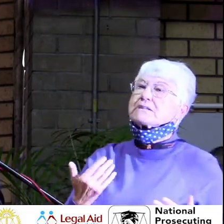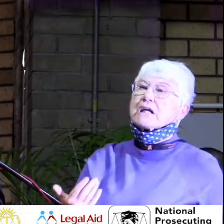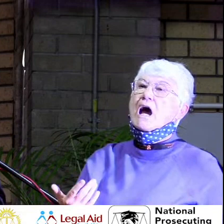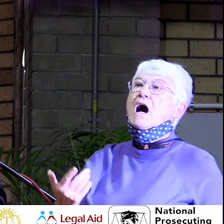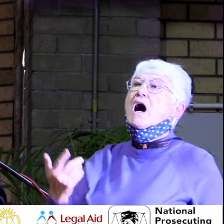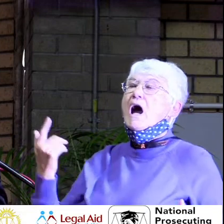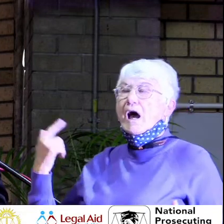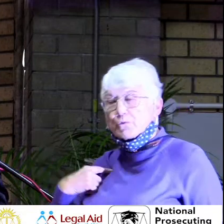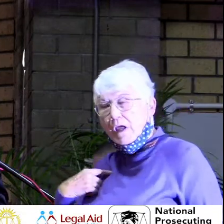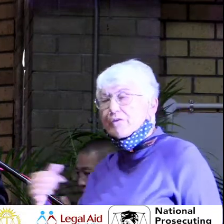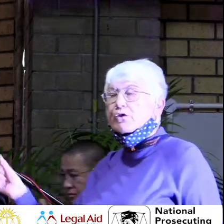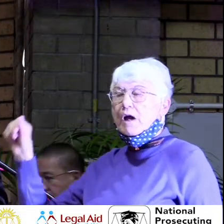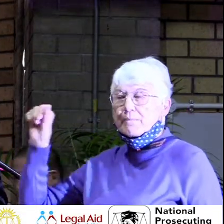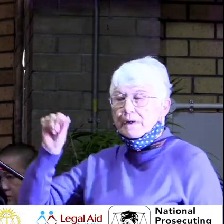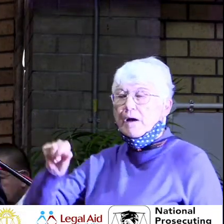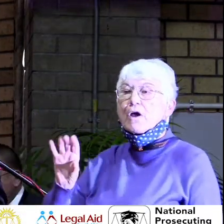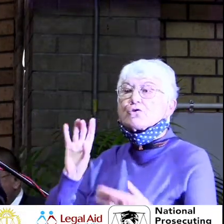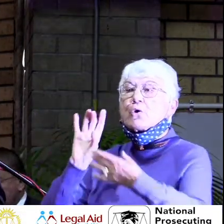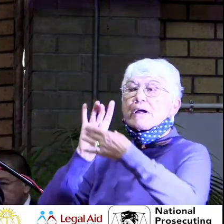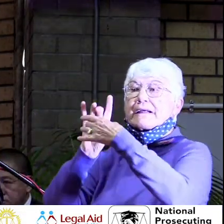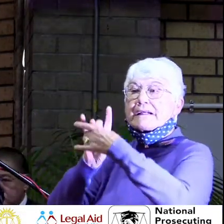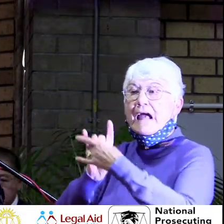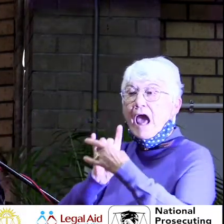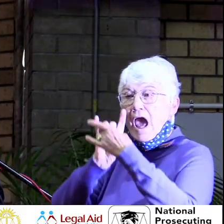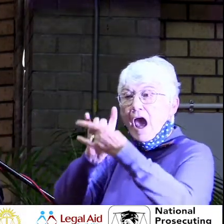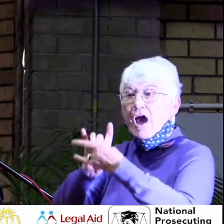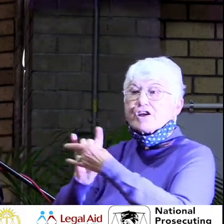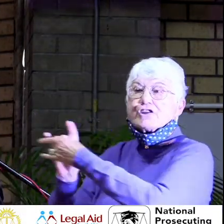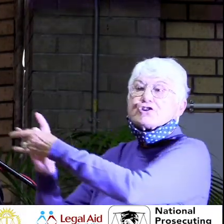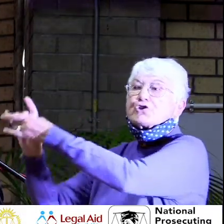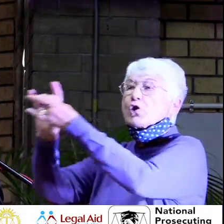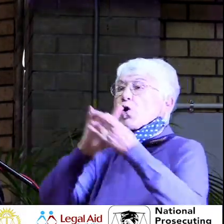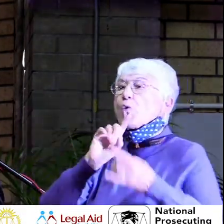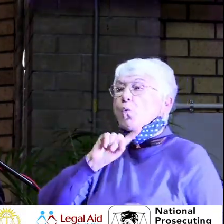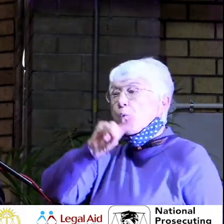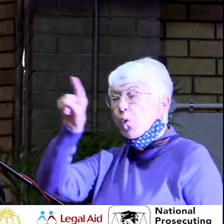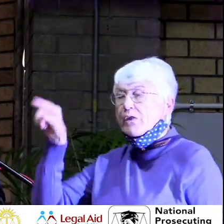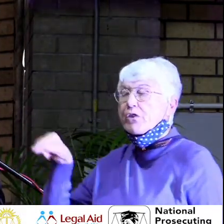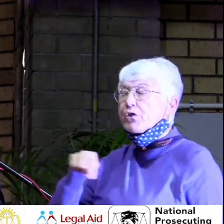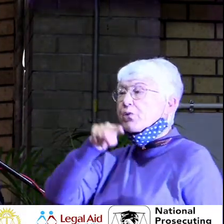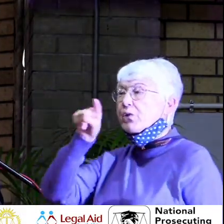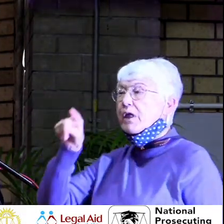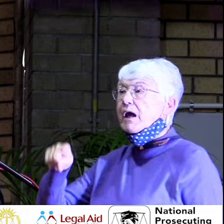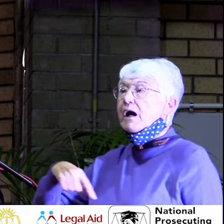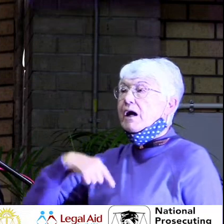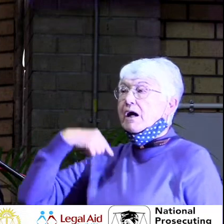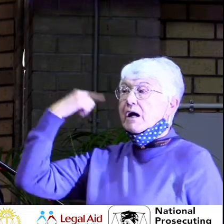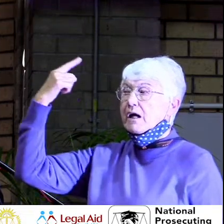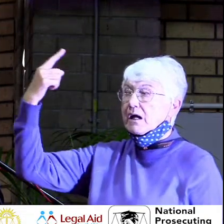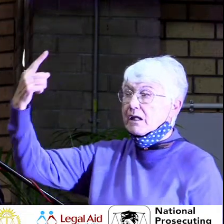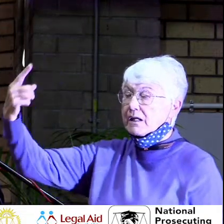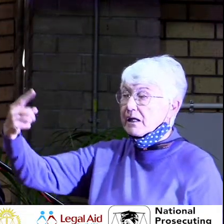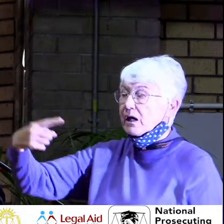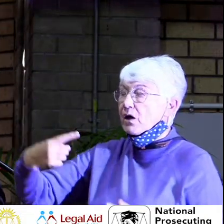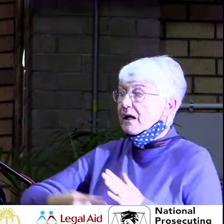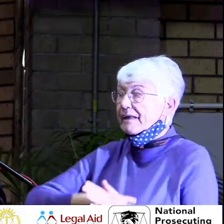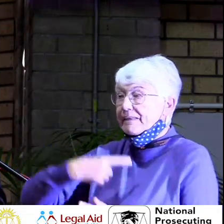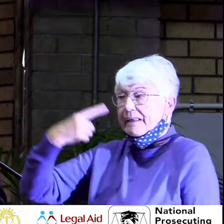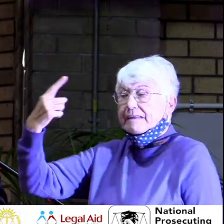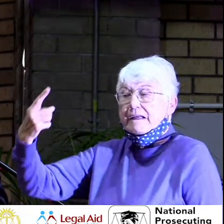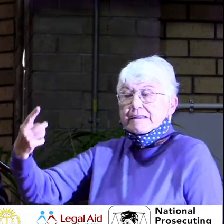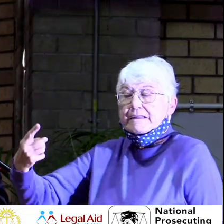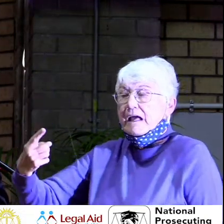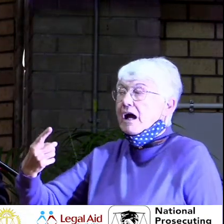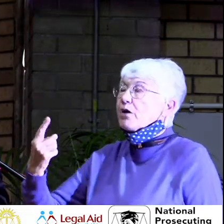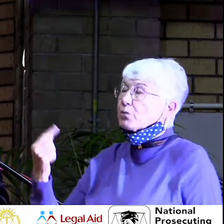engage with you. And the DM has already raised this issue, that within the year, we won't be gone forever. We'll have to come back at